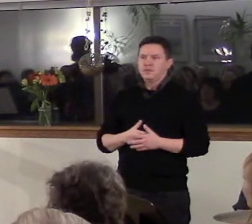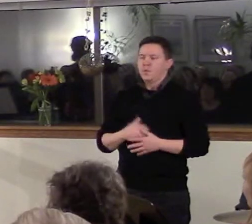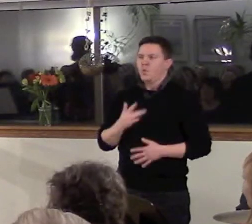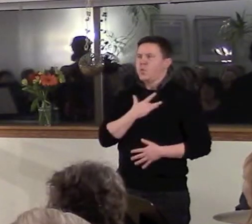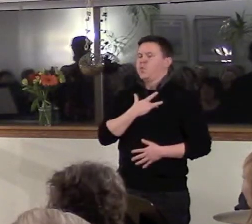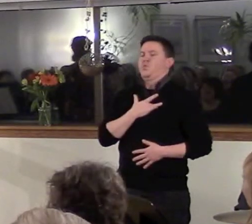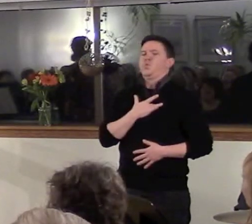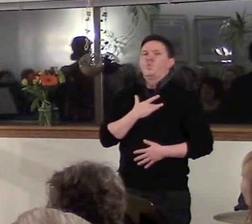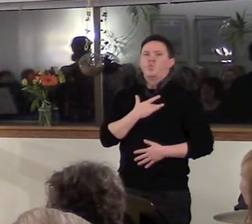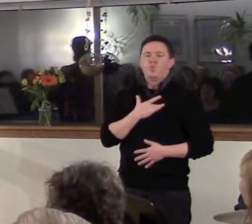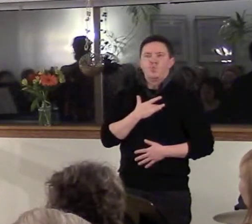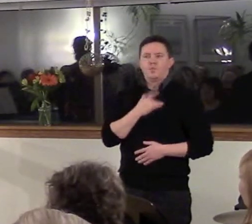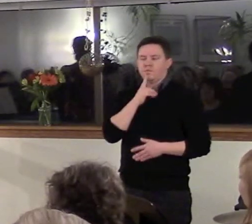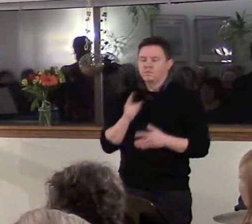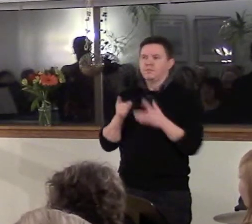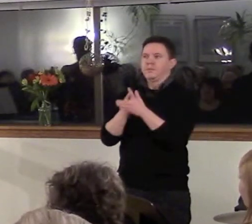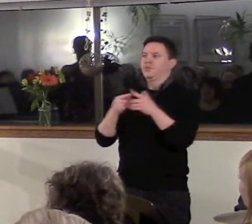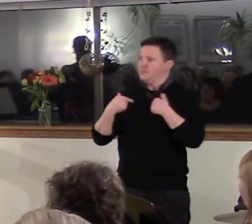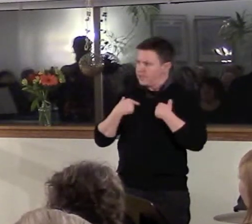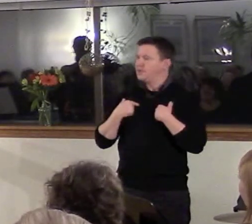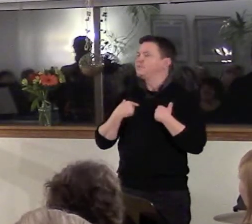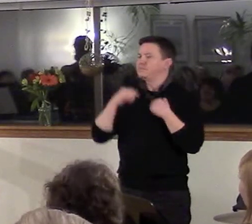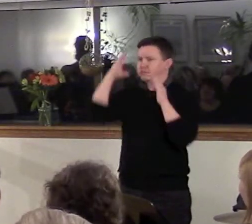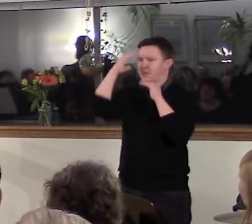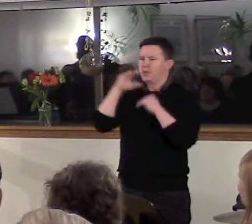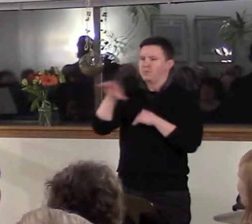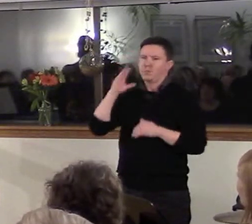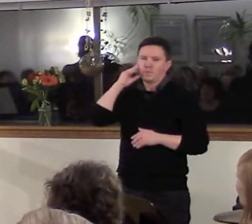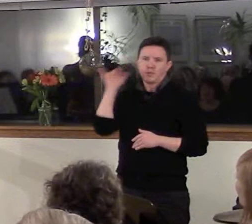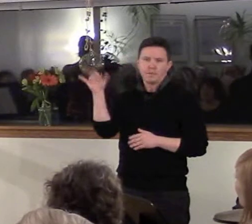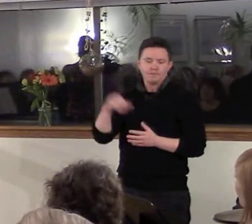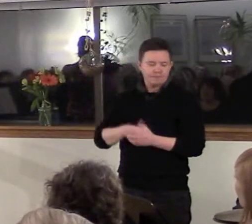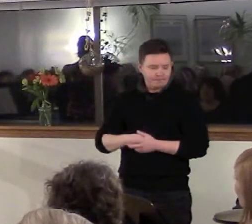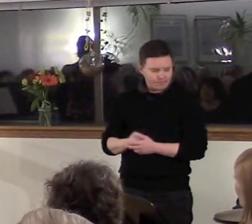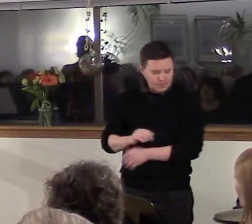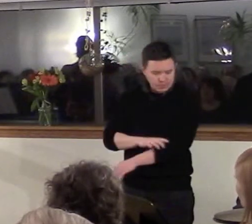speaks to me. I think it would speak to you too.